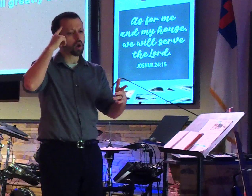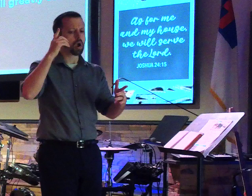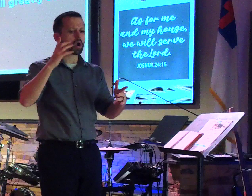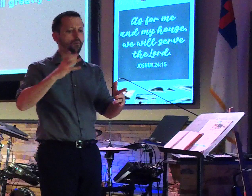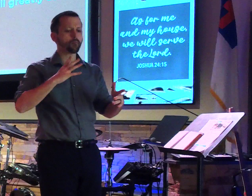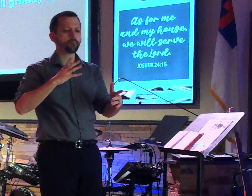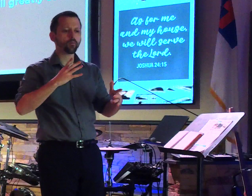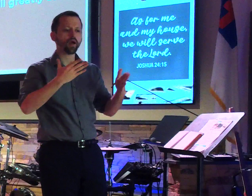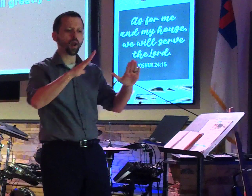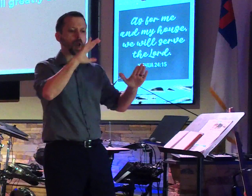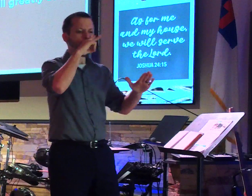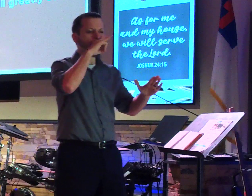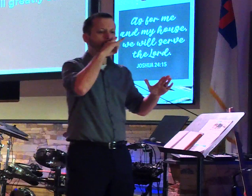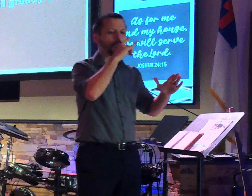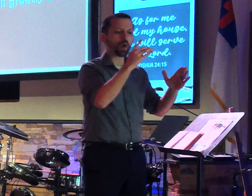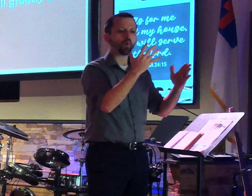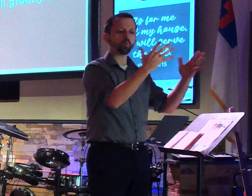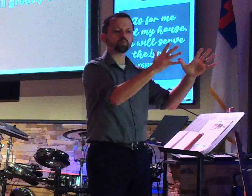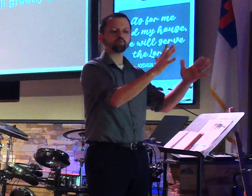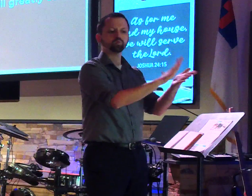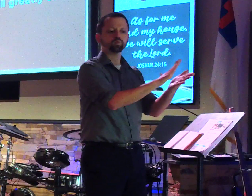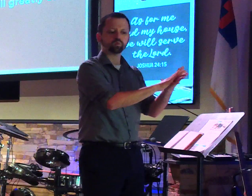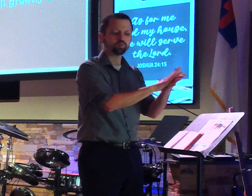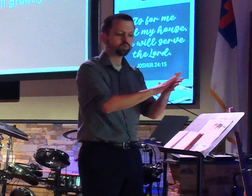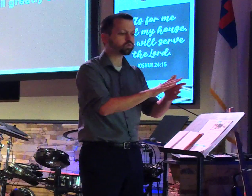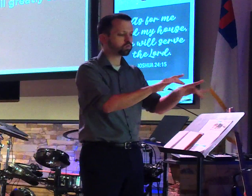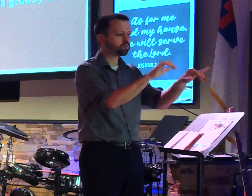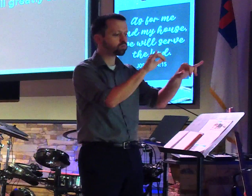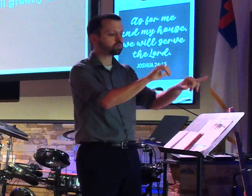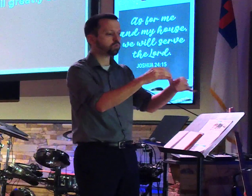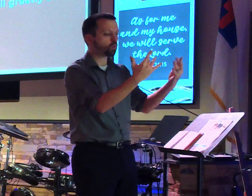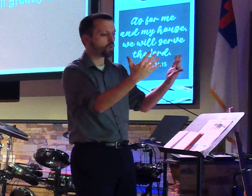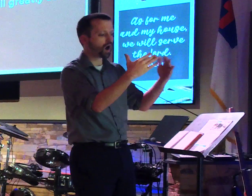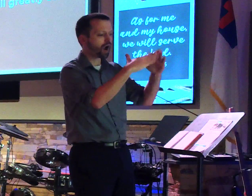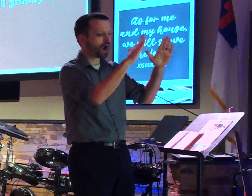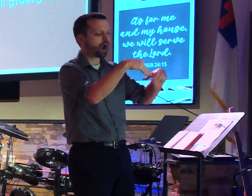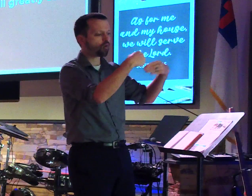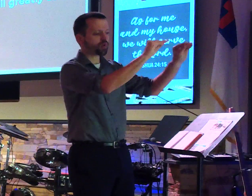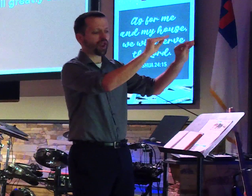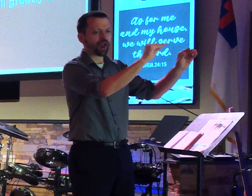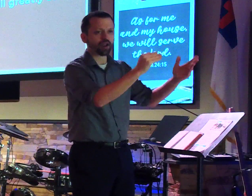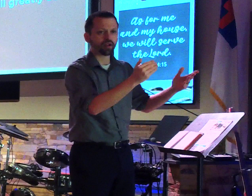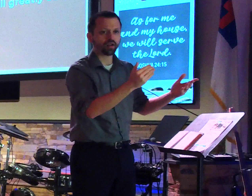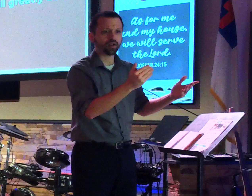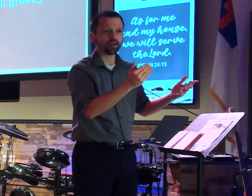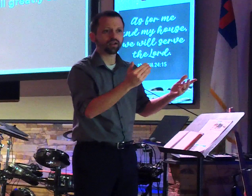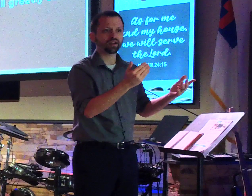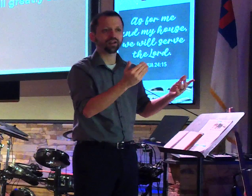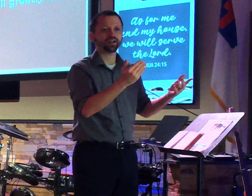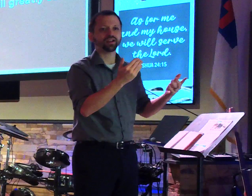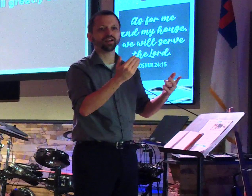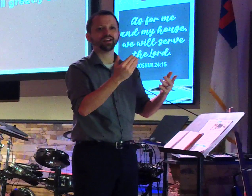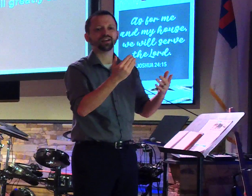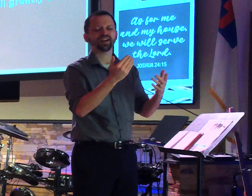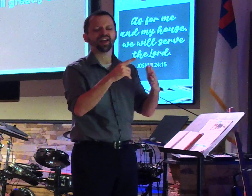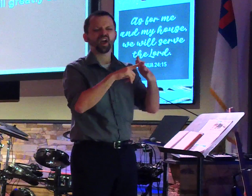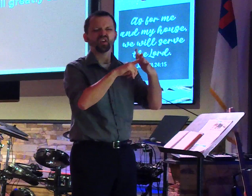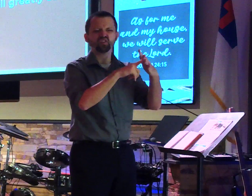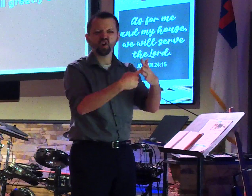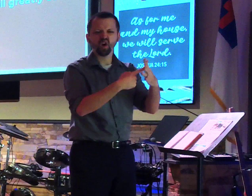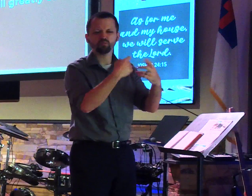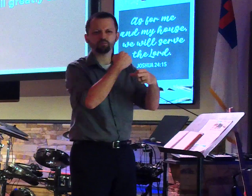want to let the kids finish their school year. We're going to let you stay behind until the house sells. And that may make sense on the